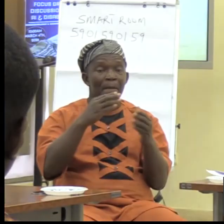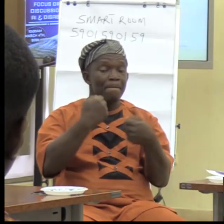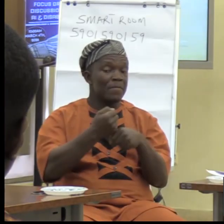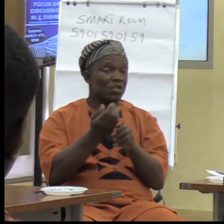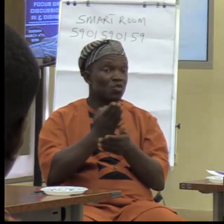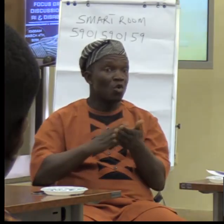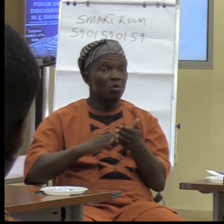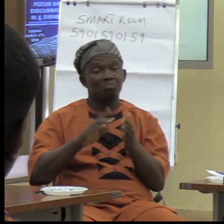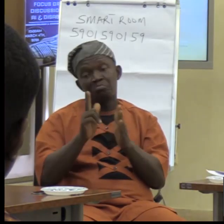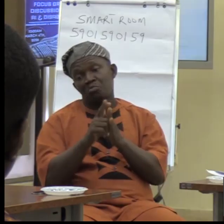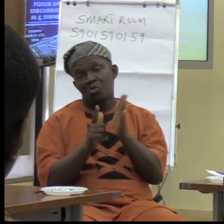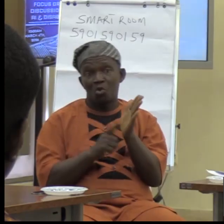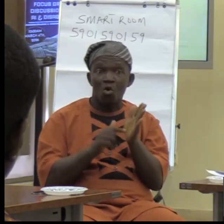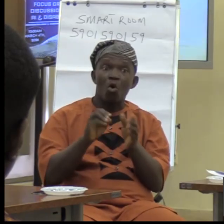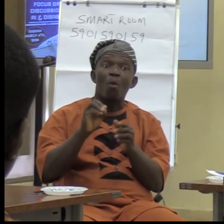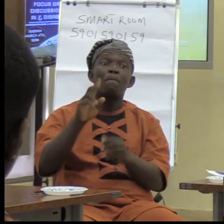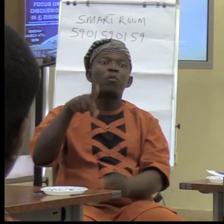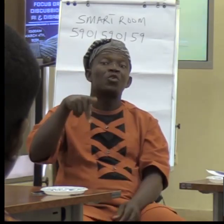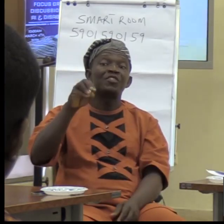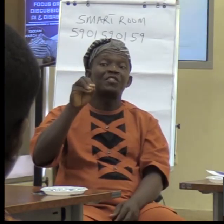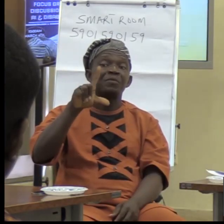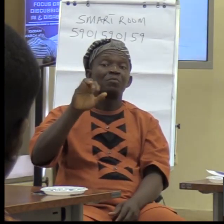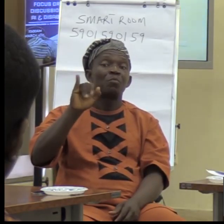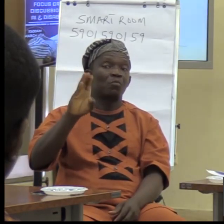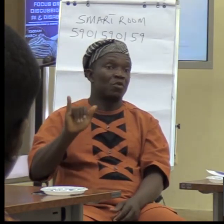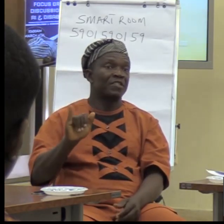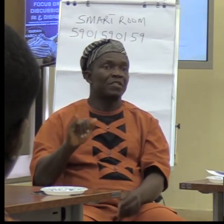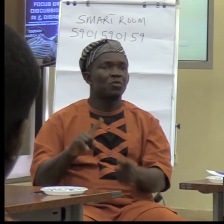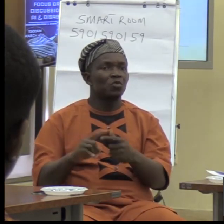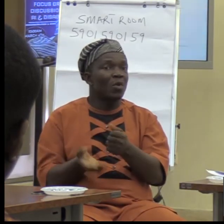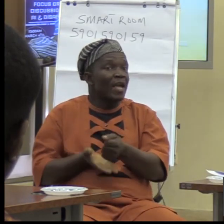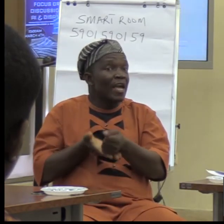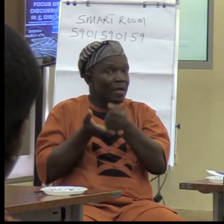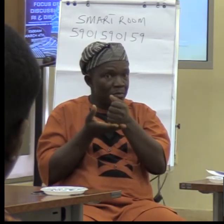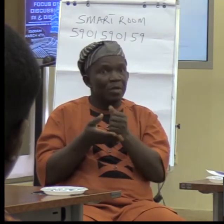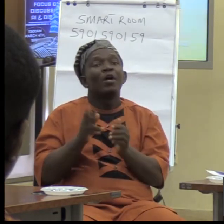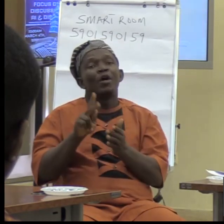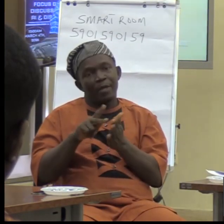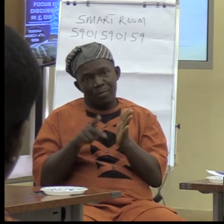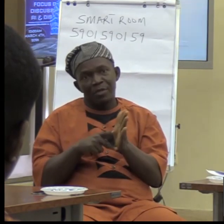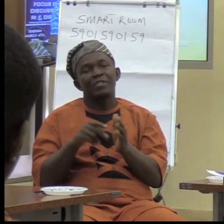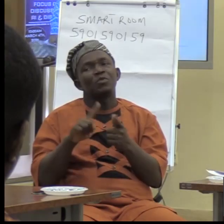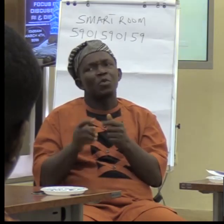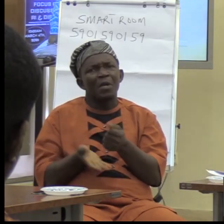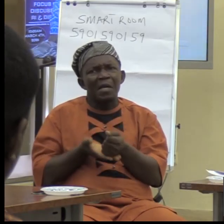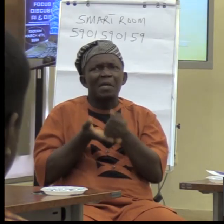look at AI policy. Of course, all these labs pulse and policy